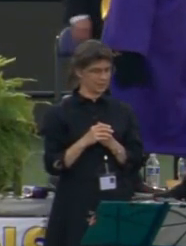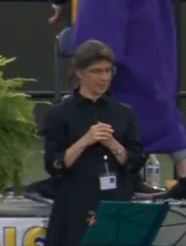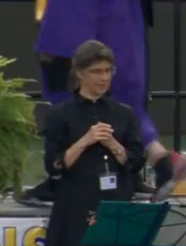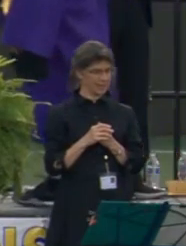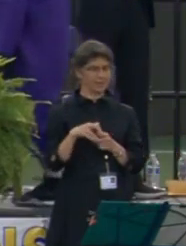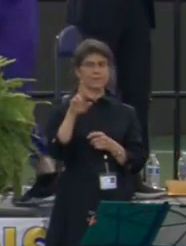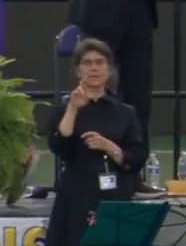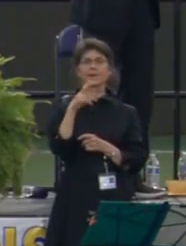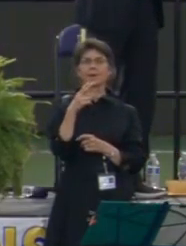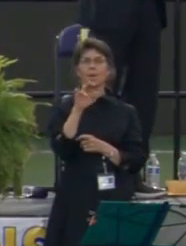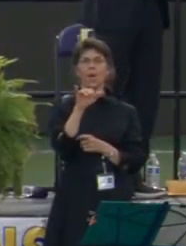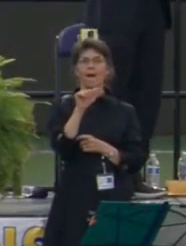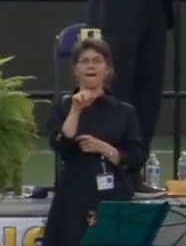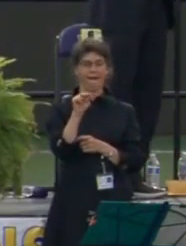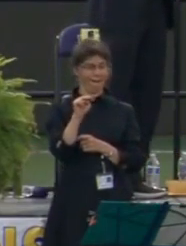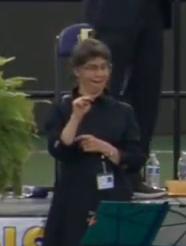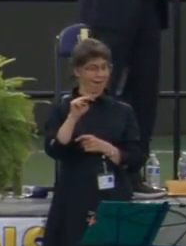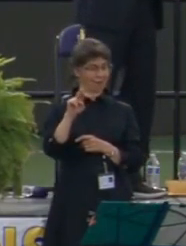Brian Bookert.